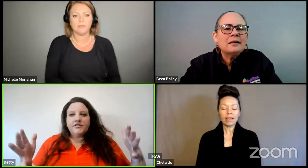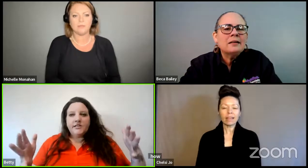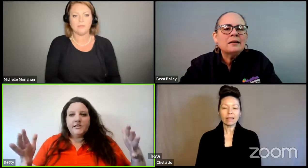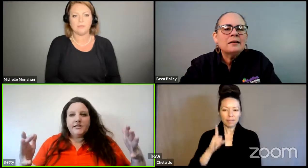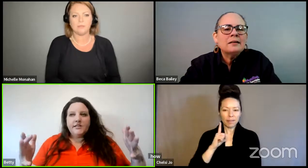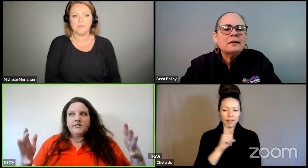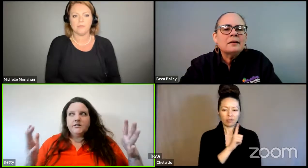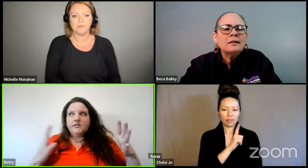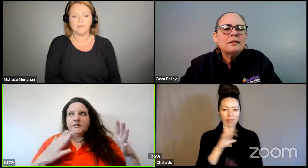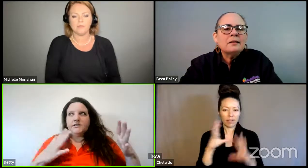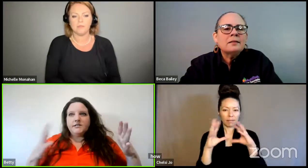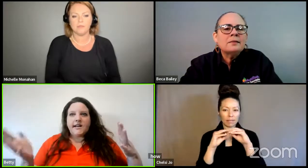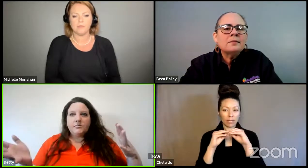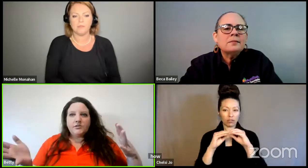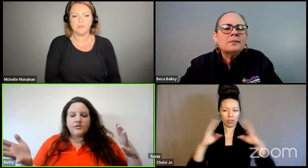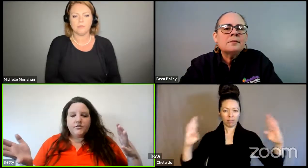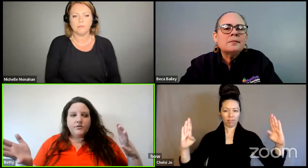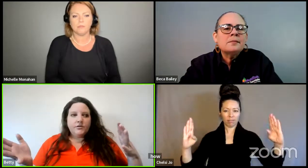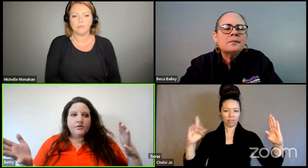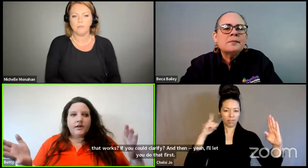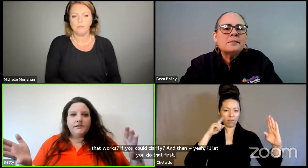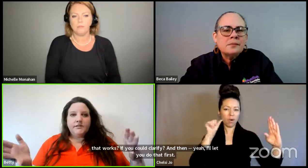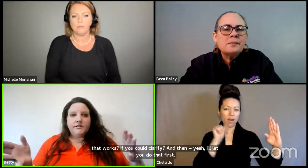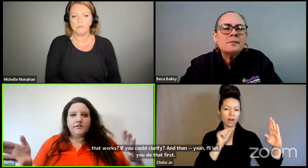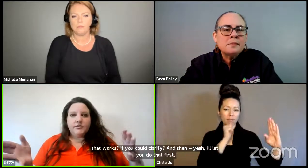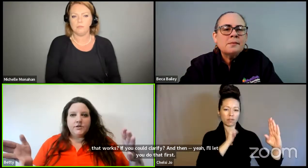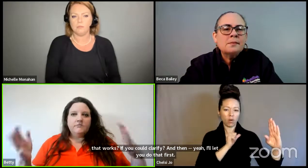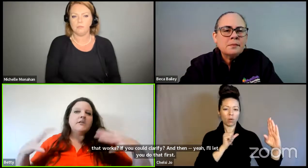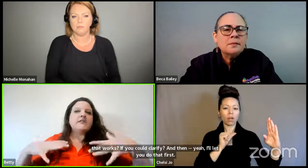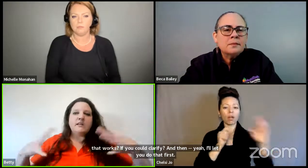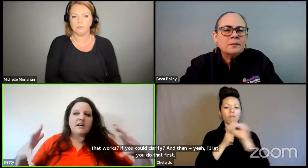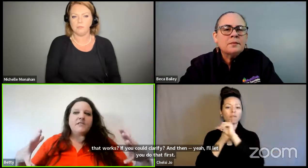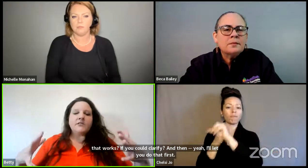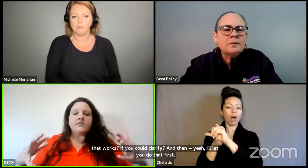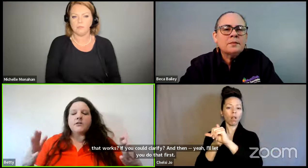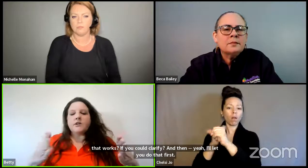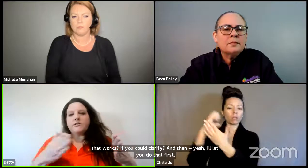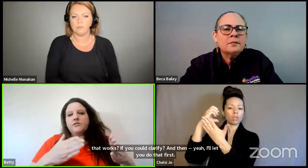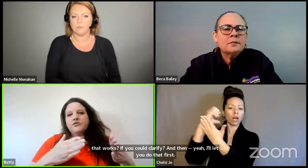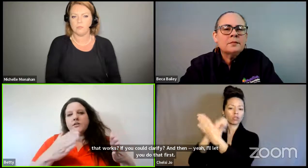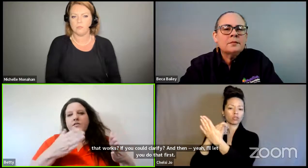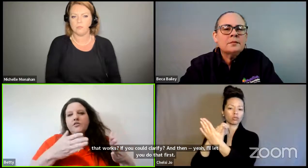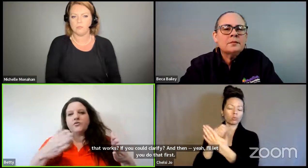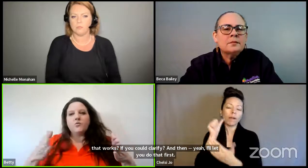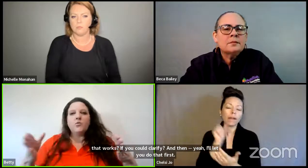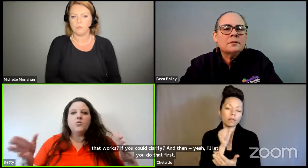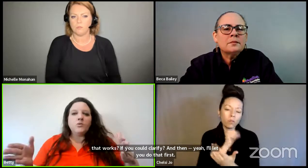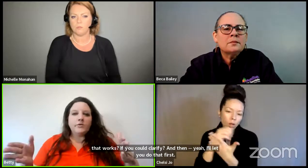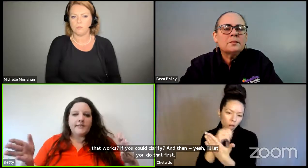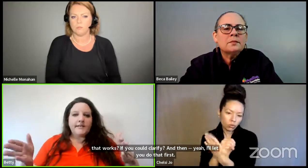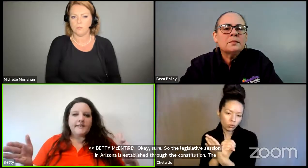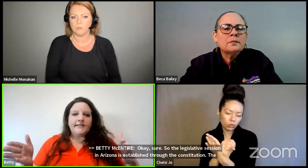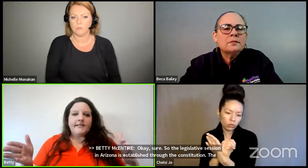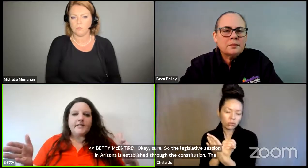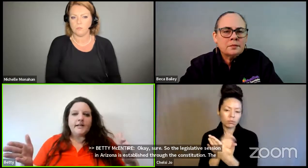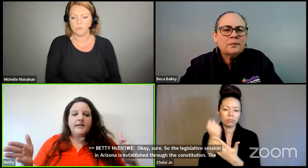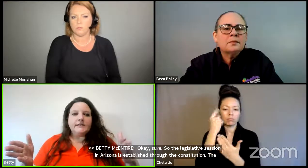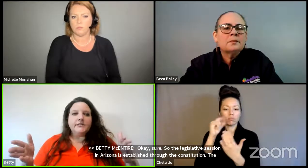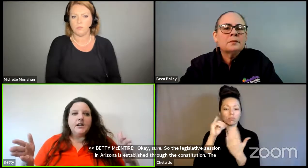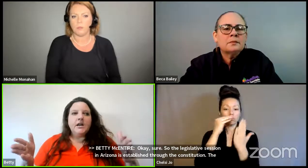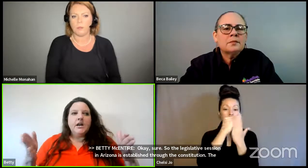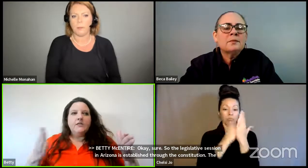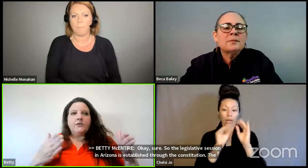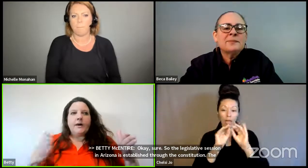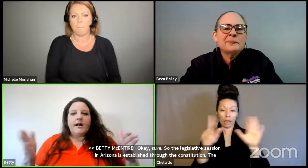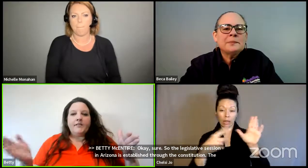legislative session in Arizona is established through the Constitution and the Arizona Constitution, and there's rules and